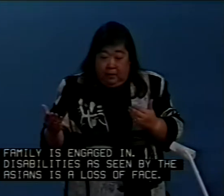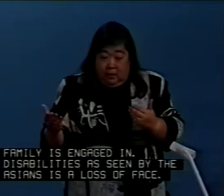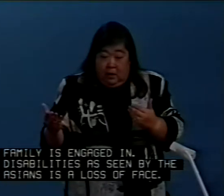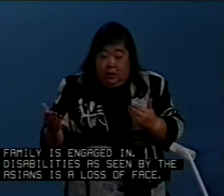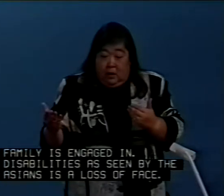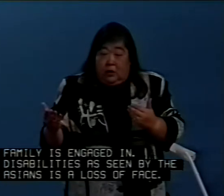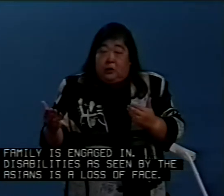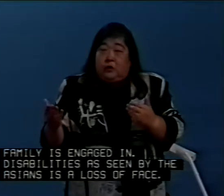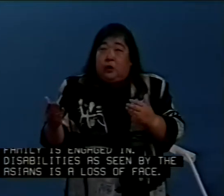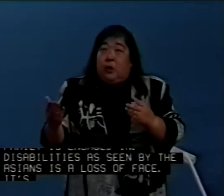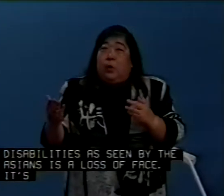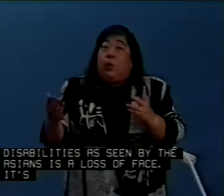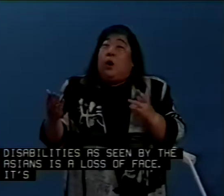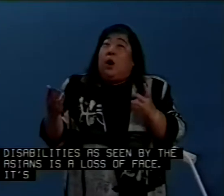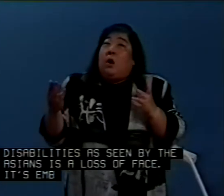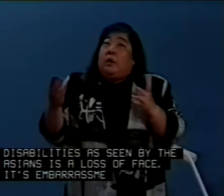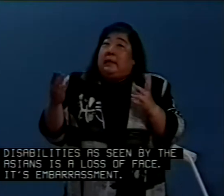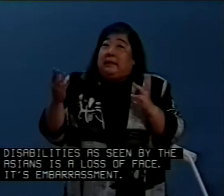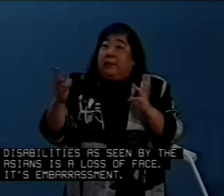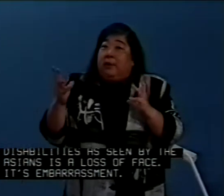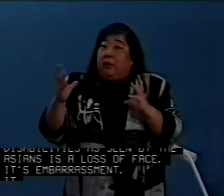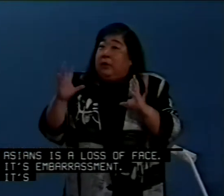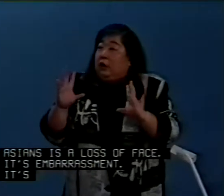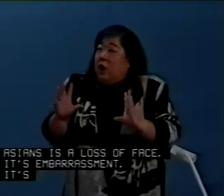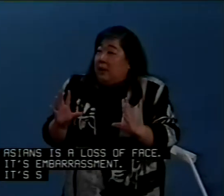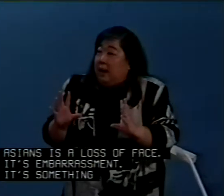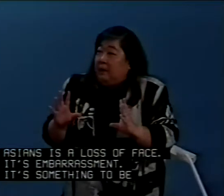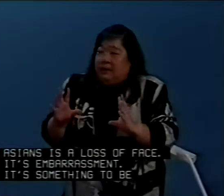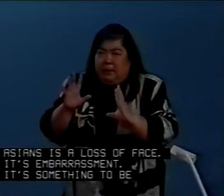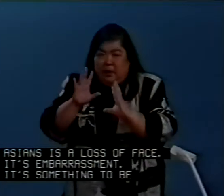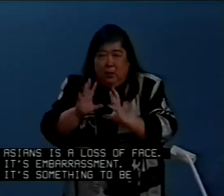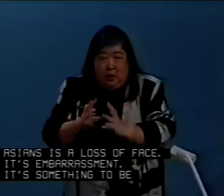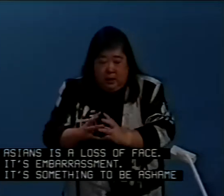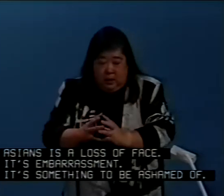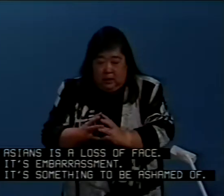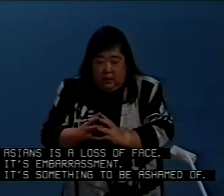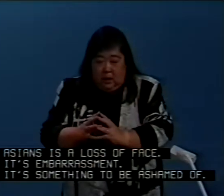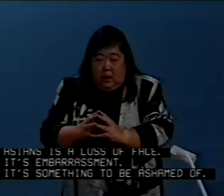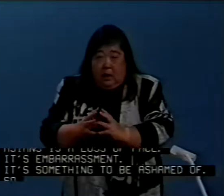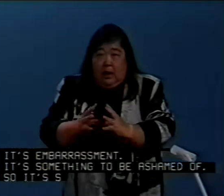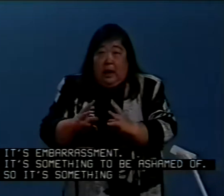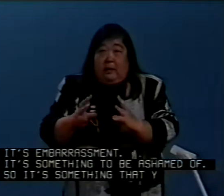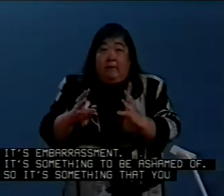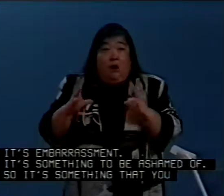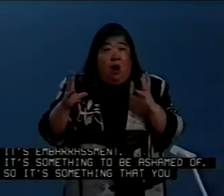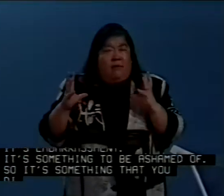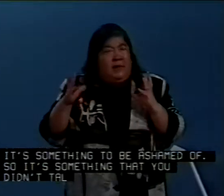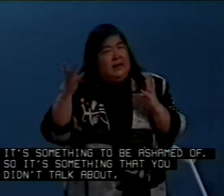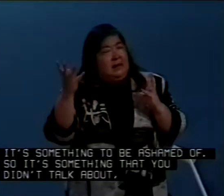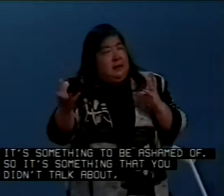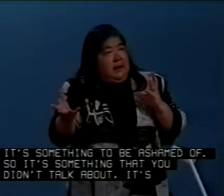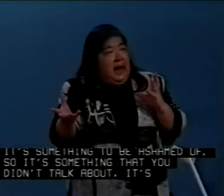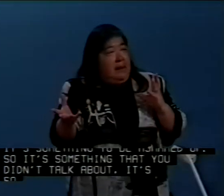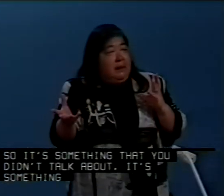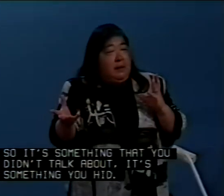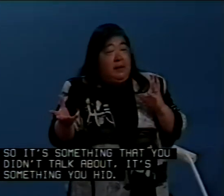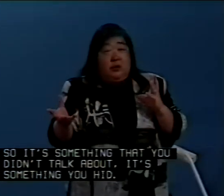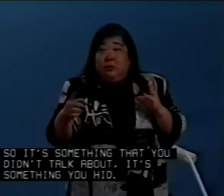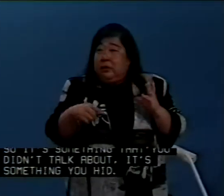So it's something that you didn't talk about. It's something you hid. And very often that disability happened because you did